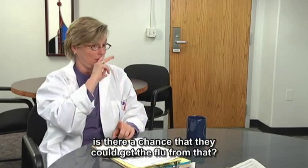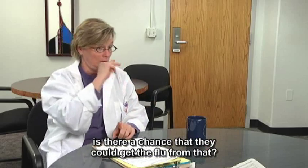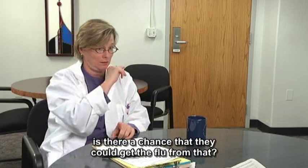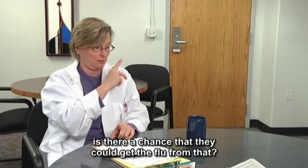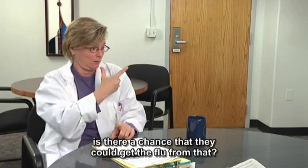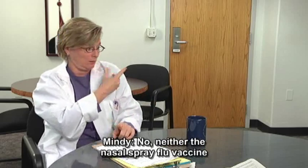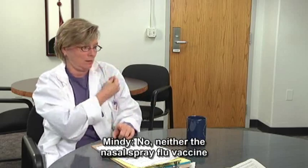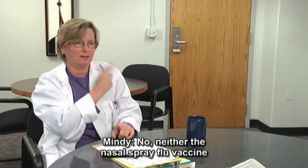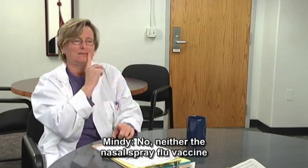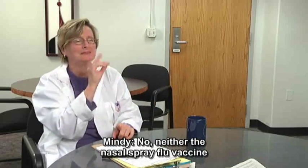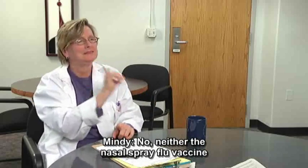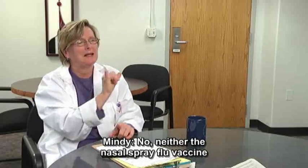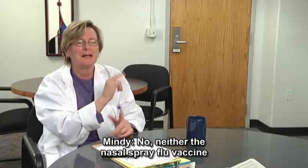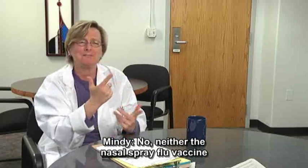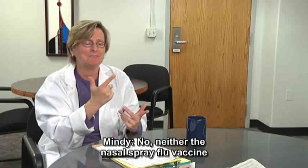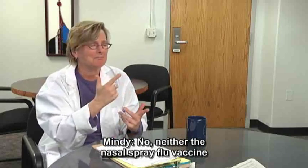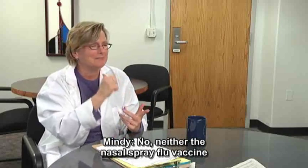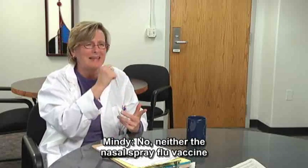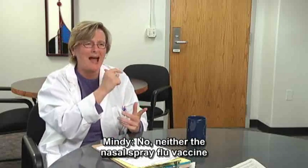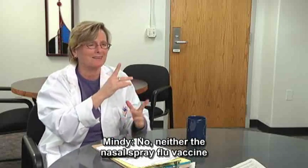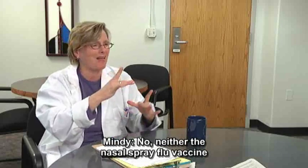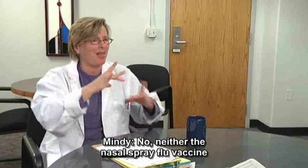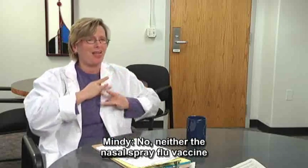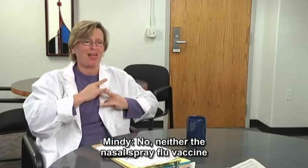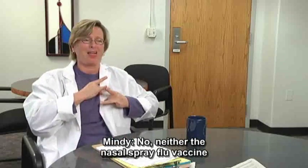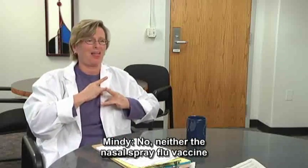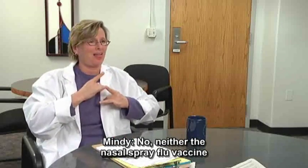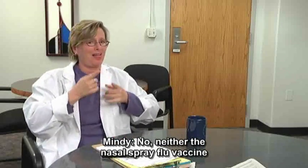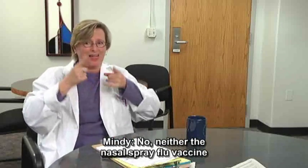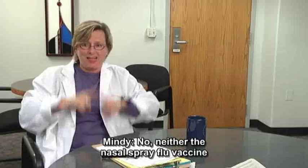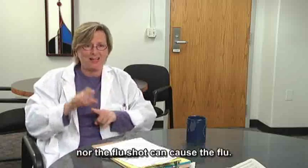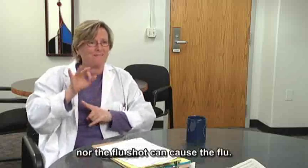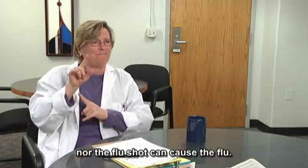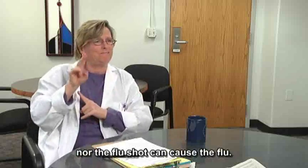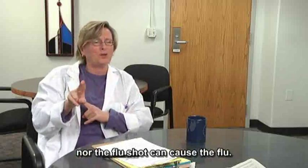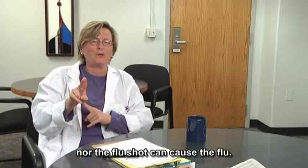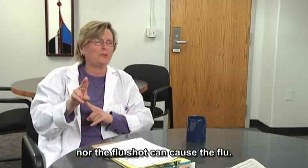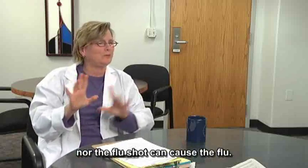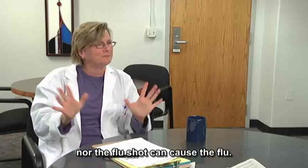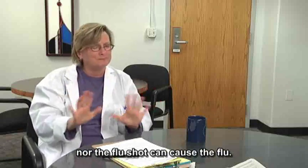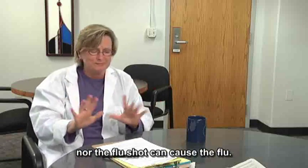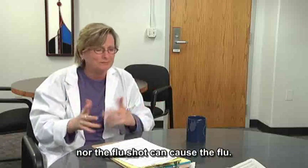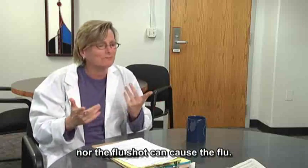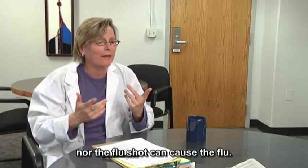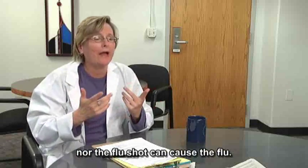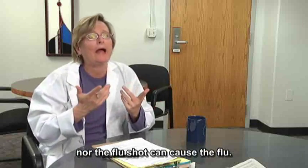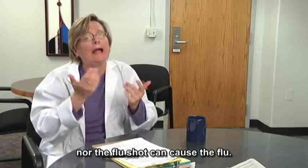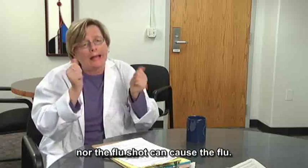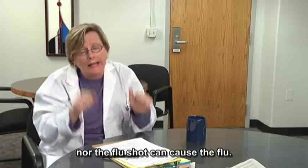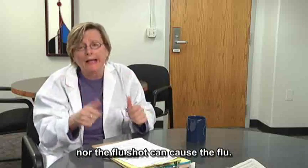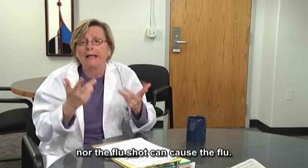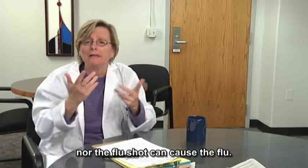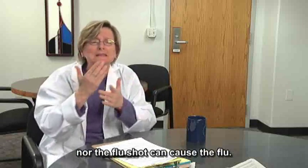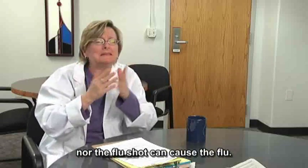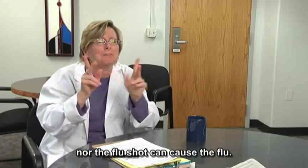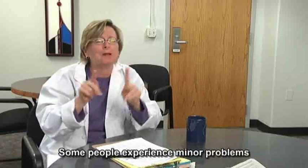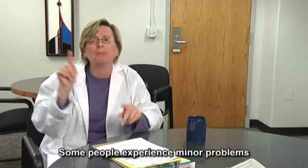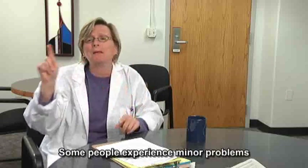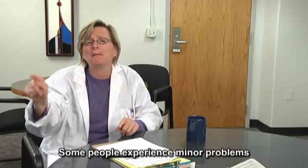No. Neither the nasal spray flu vaccine nor the flu shot can cause the flu. Some people experience